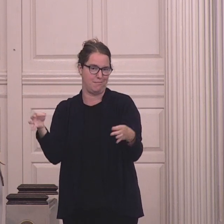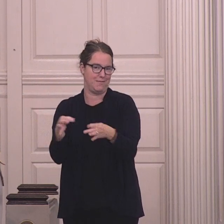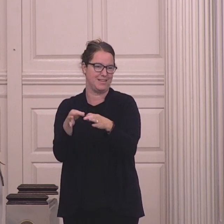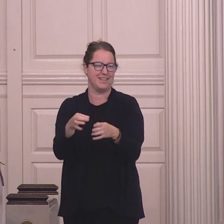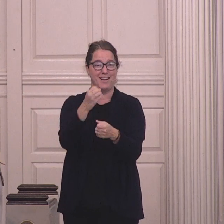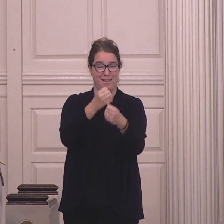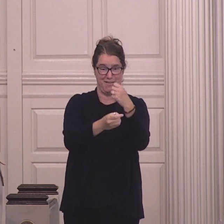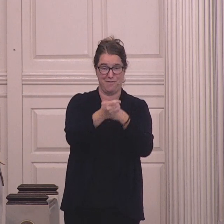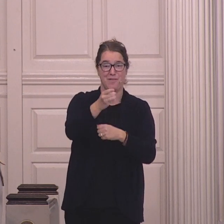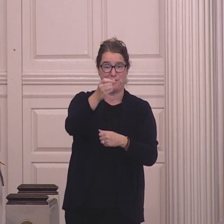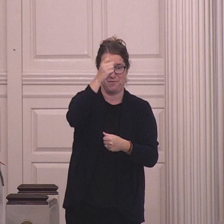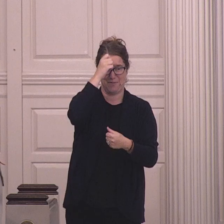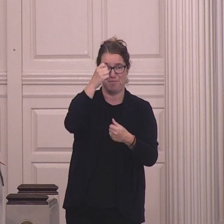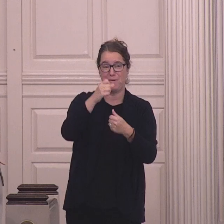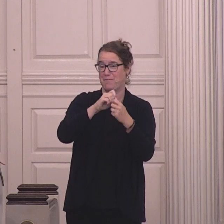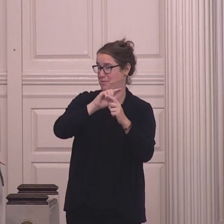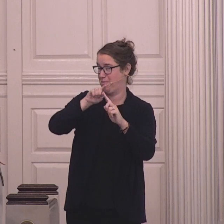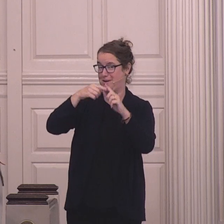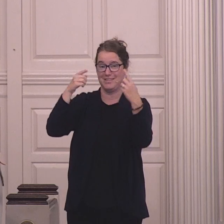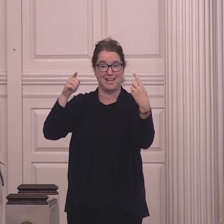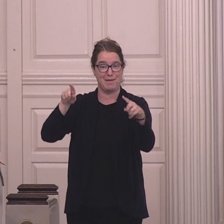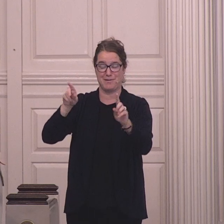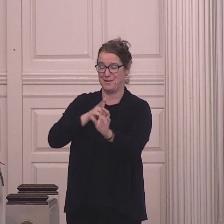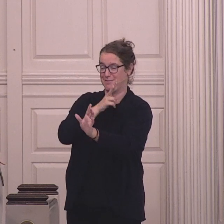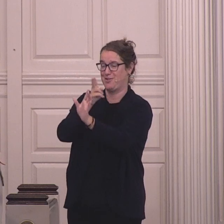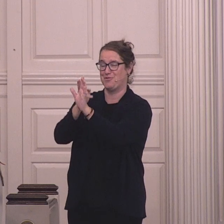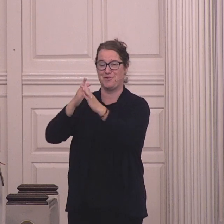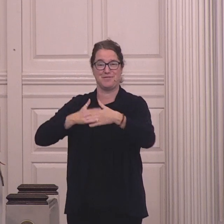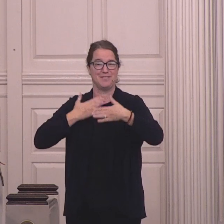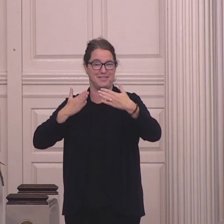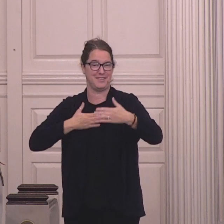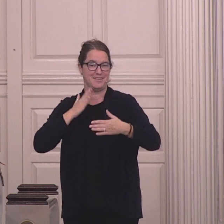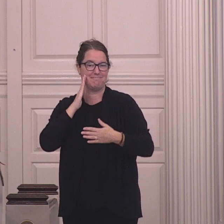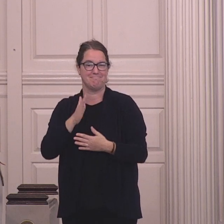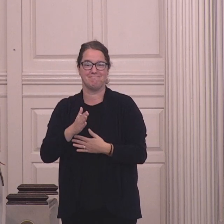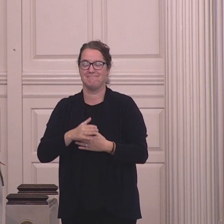will remember when it is, and joyfully attend.